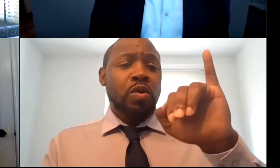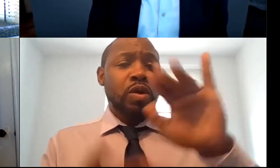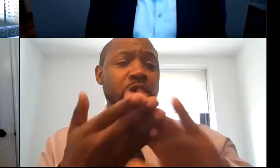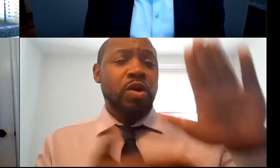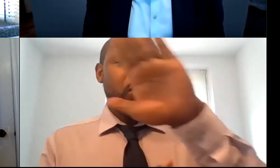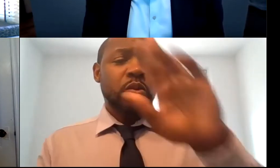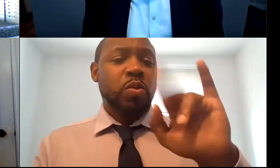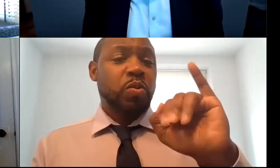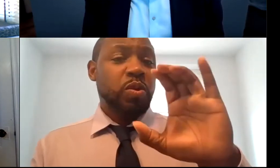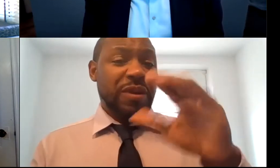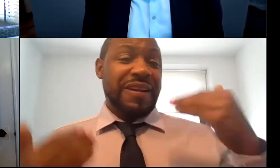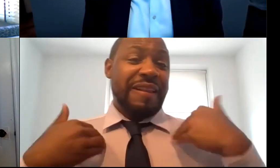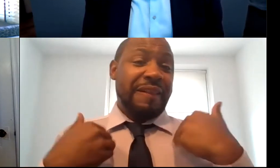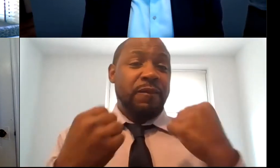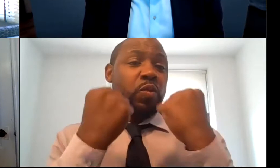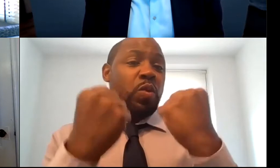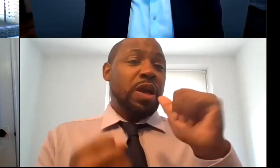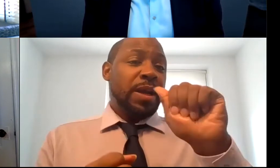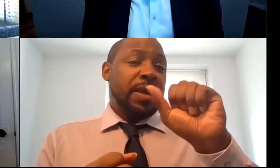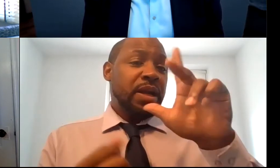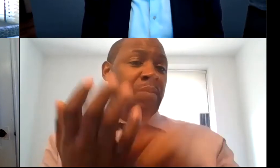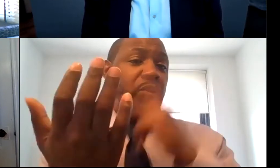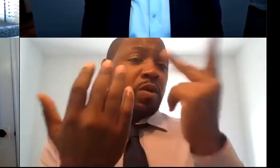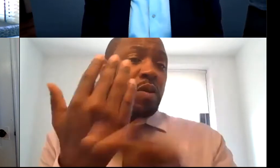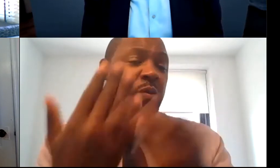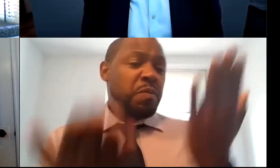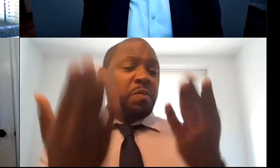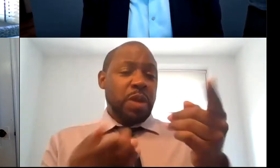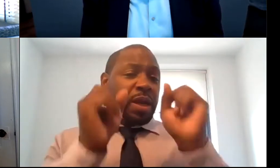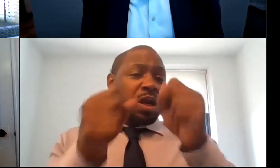Yes, and I just thought about it. Rhode Island College, Rick,